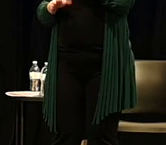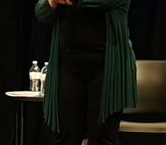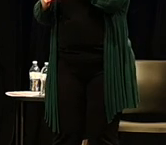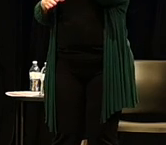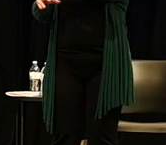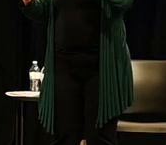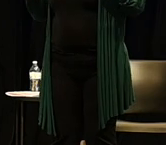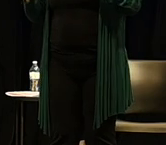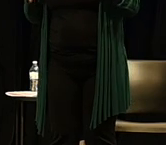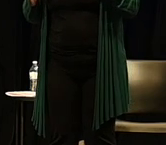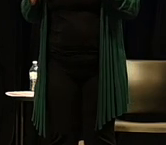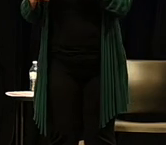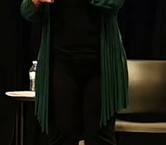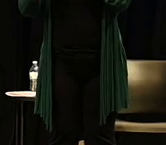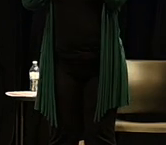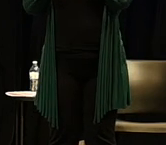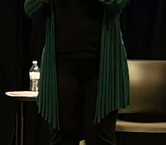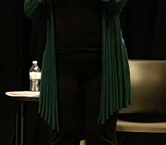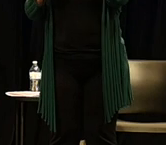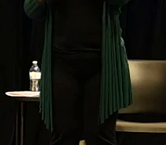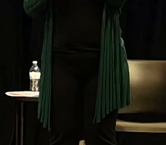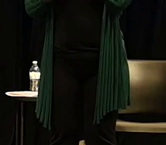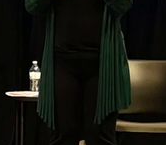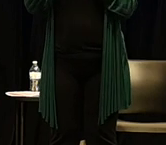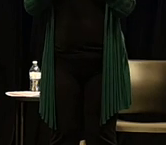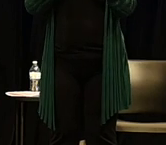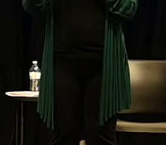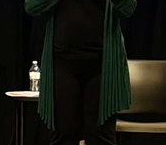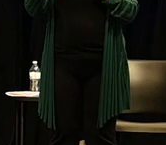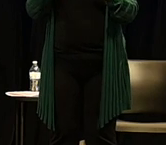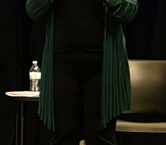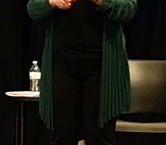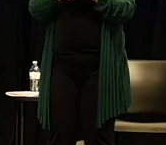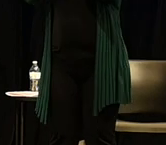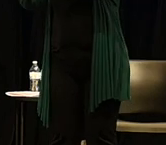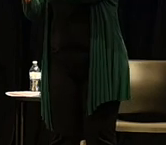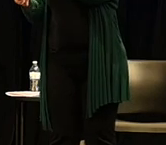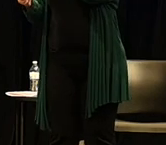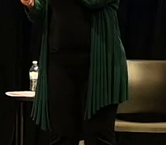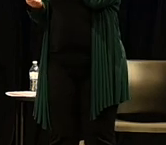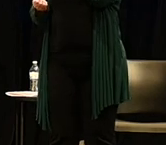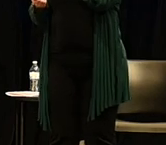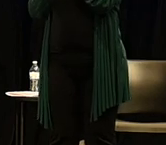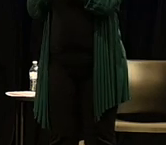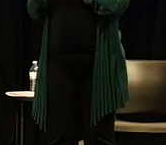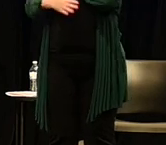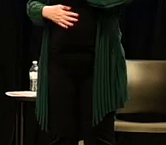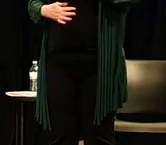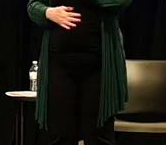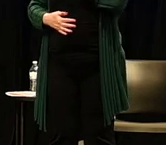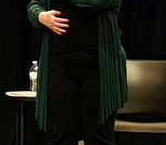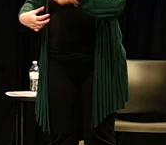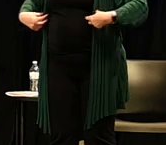on retirement and thank you for all of your services. So I present to you this little token of our appreciation.